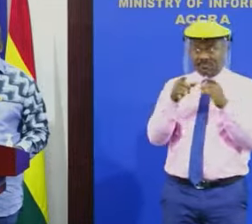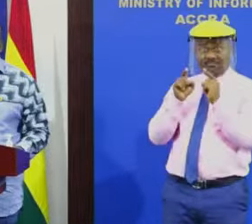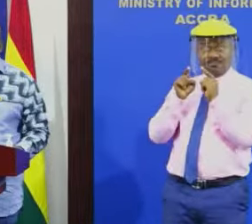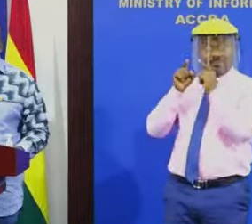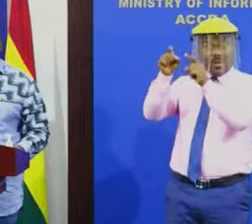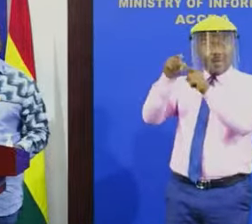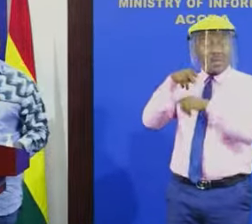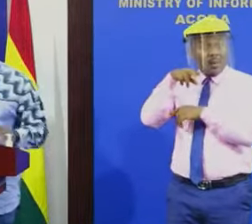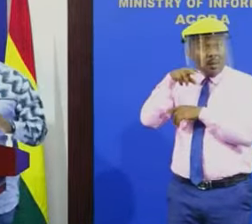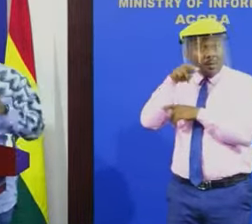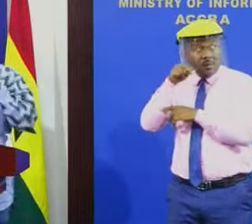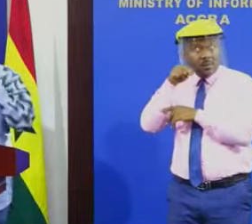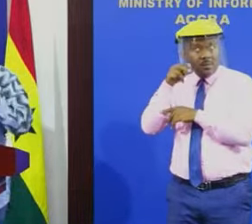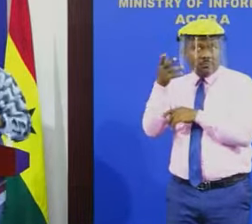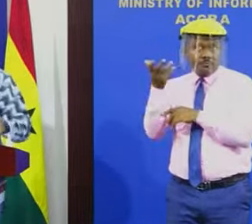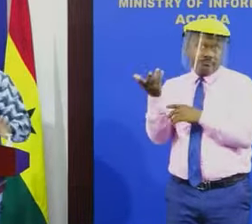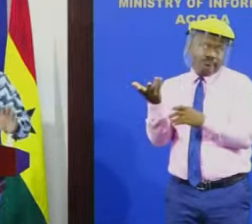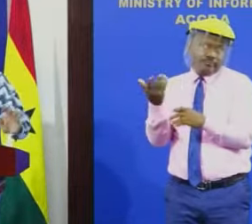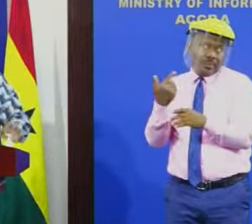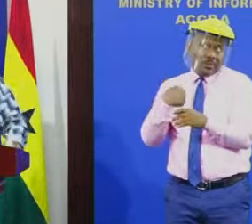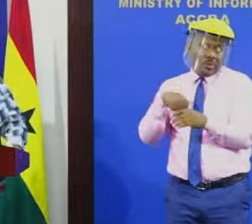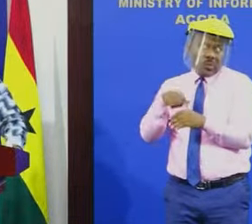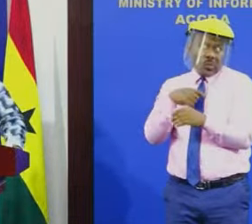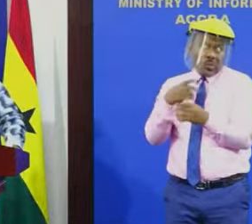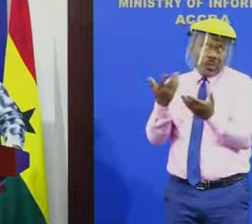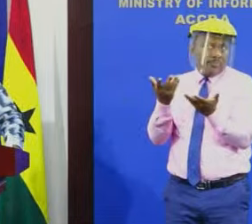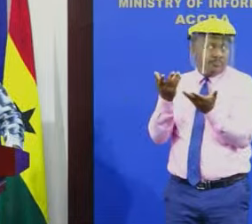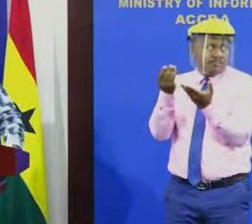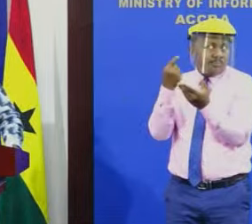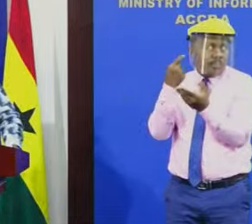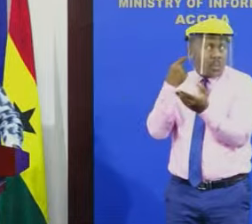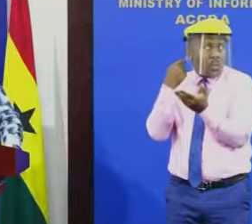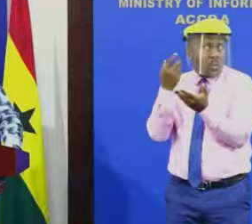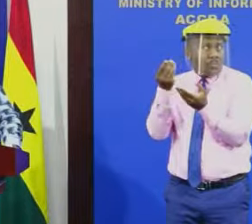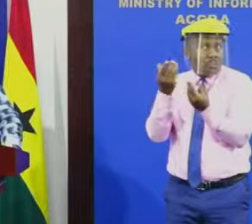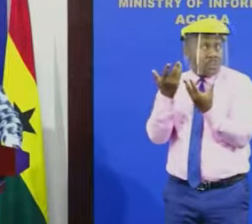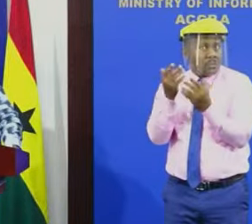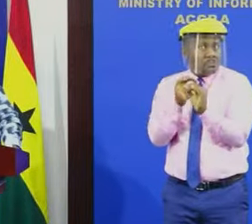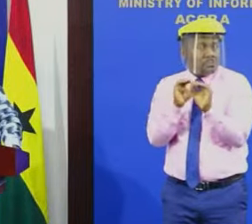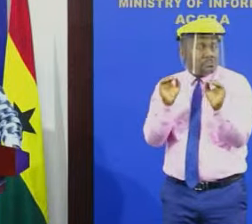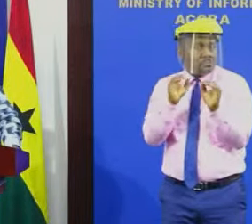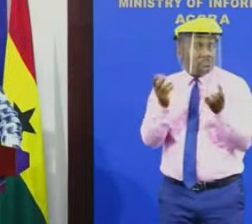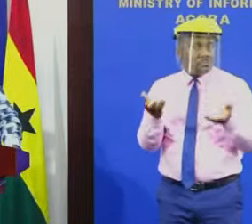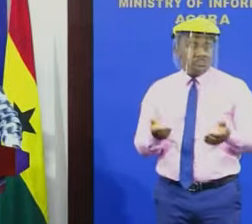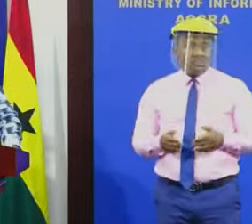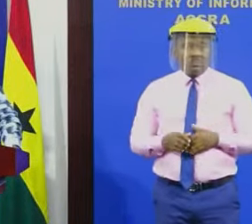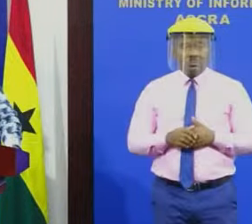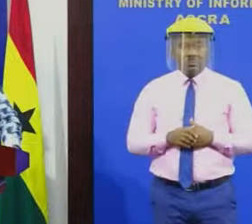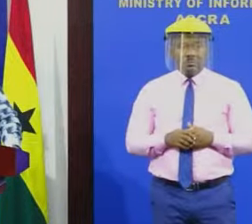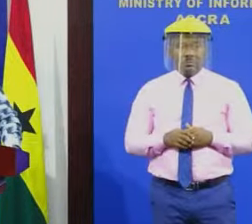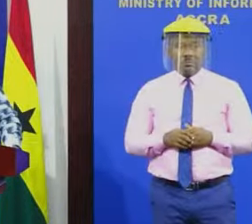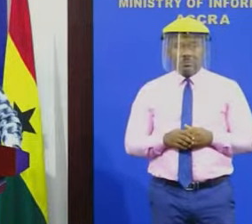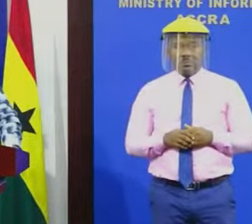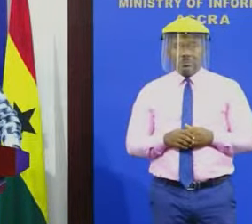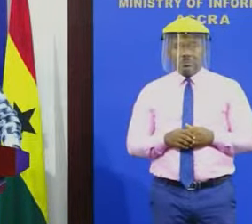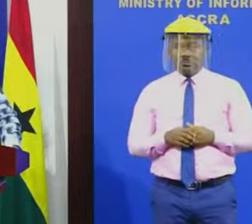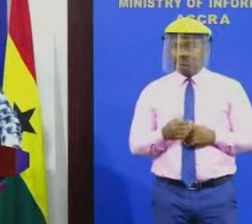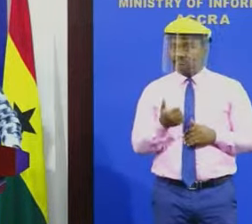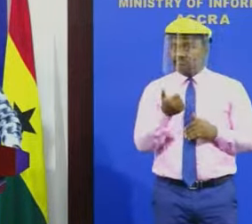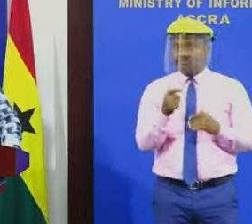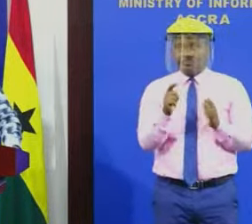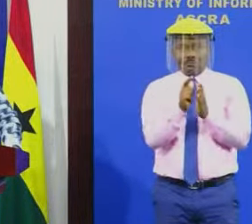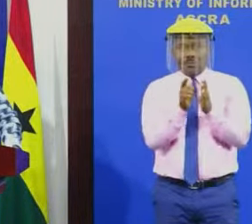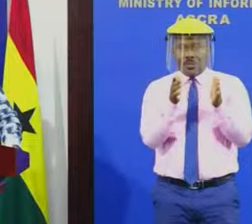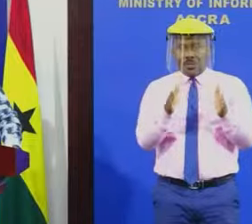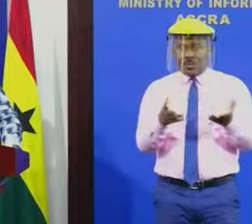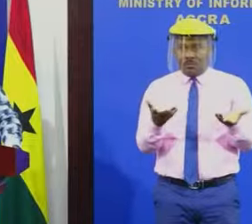there. Unfortunately, we have not been able to get anything meaningful out of that. And for any lawyer here, and